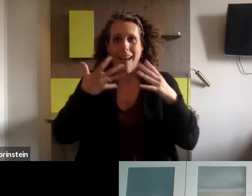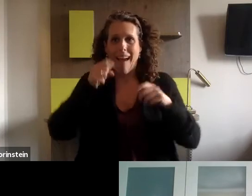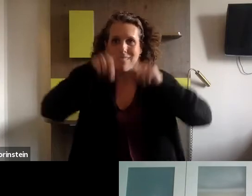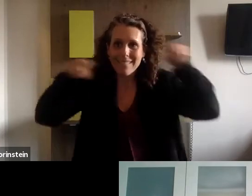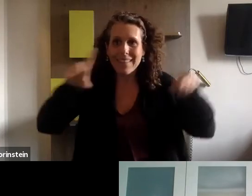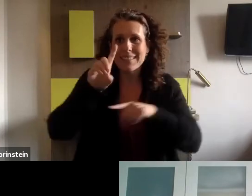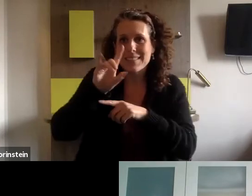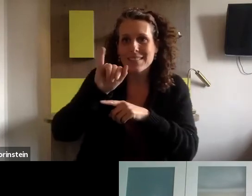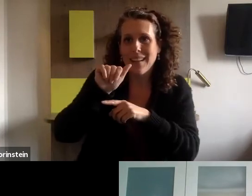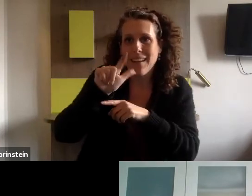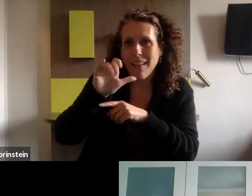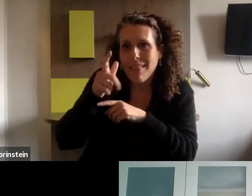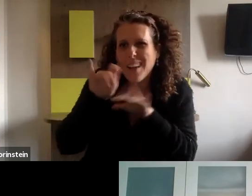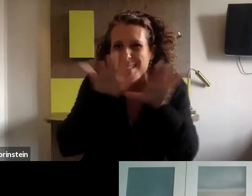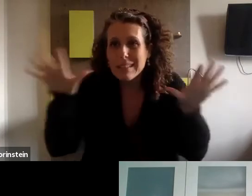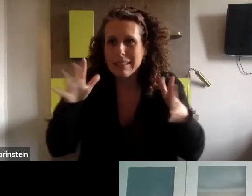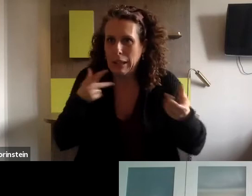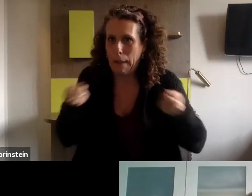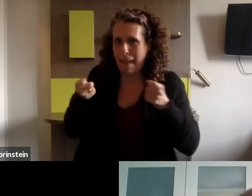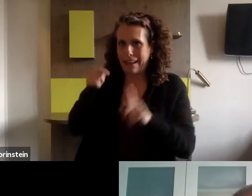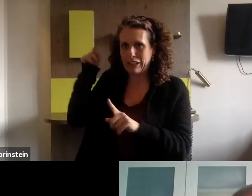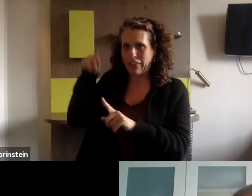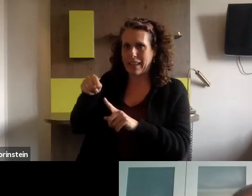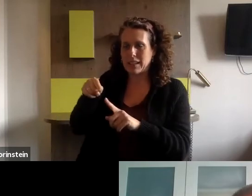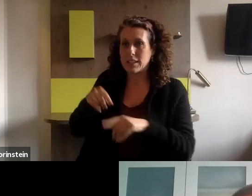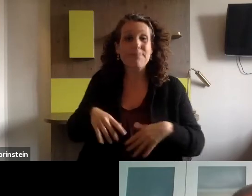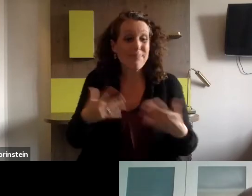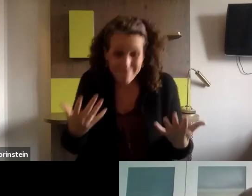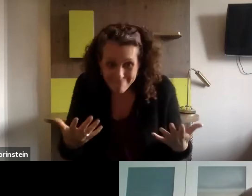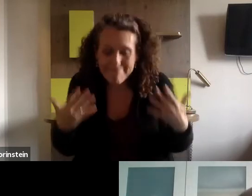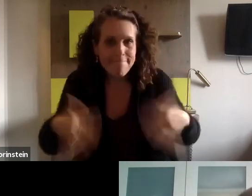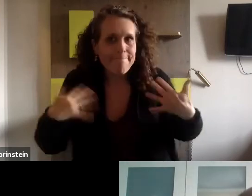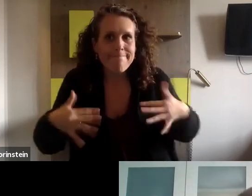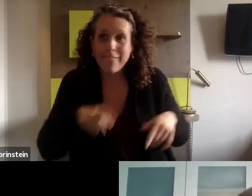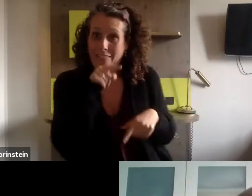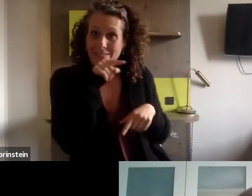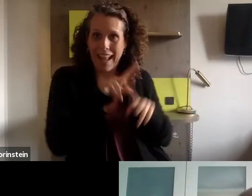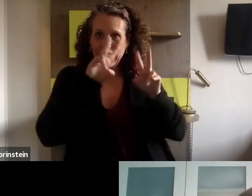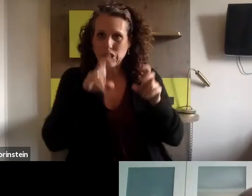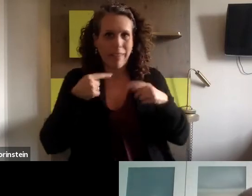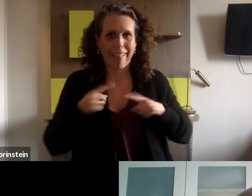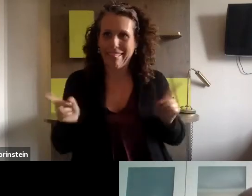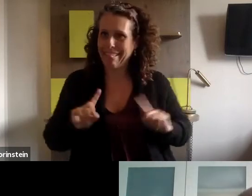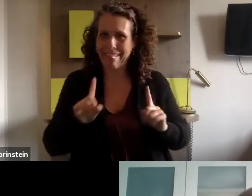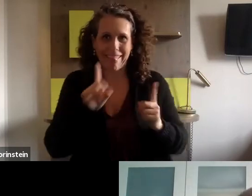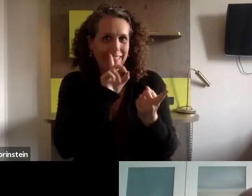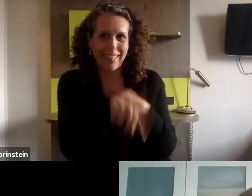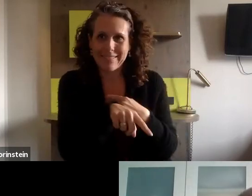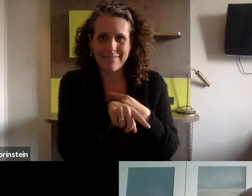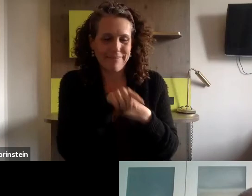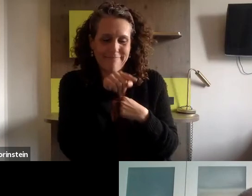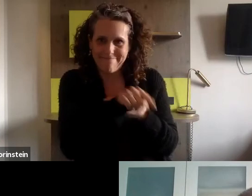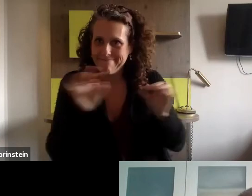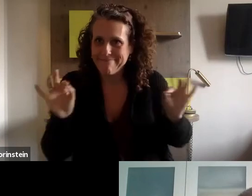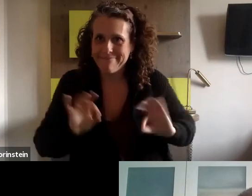Wow. Honestly, we haven't addressed that issue yet. We are, I would say, starting, well,